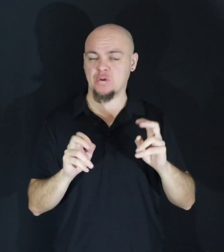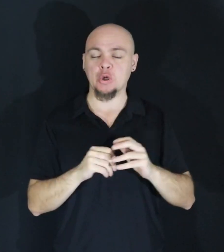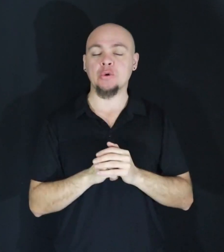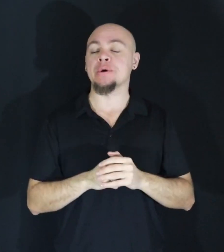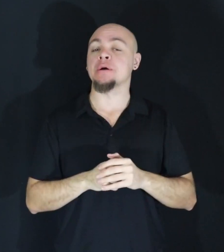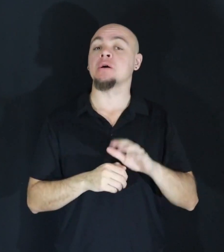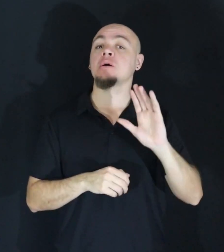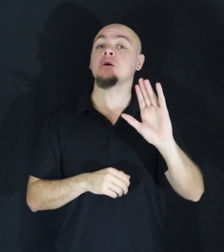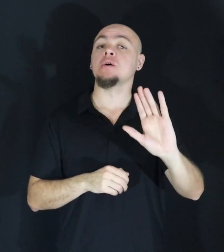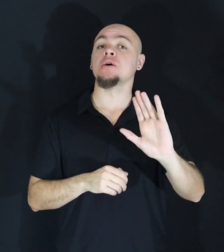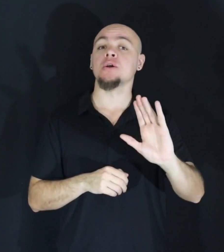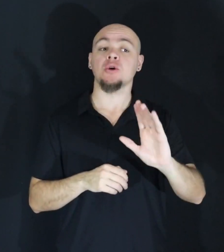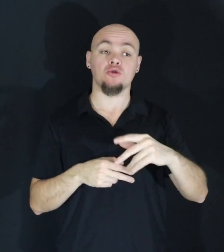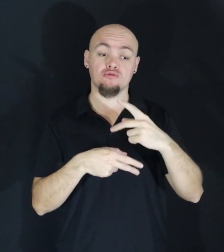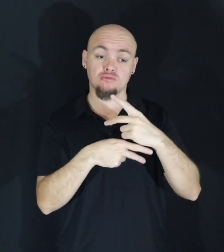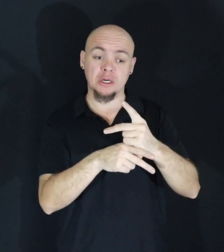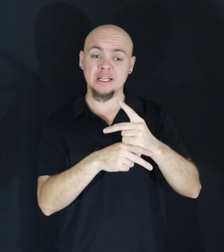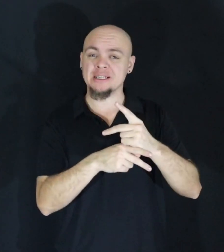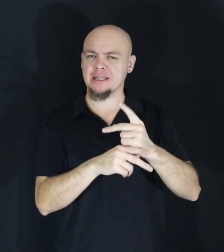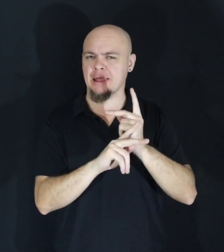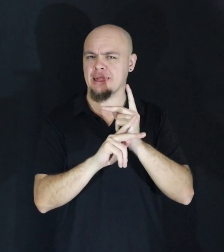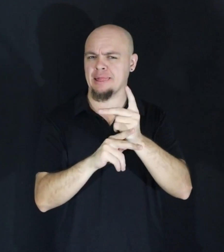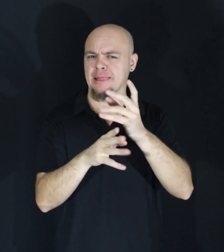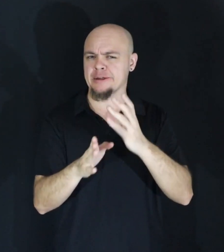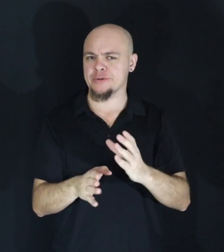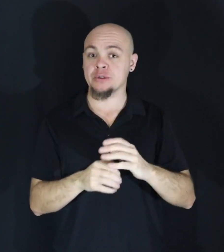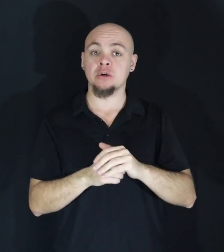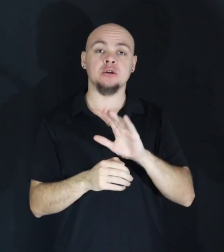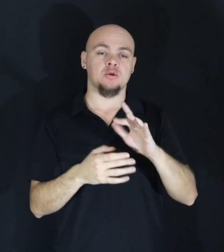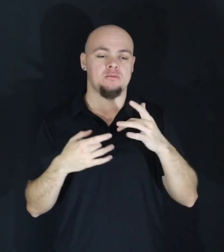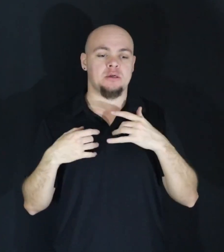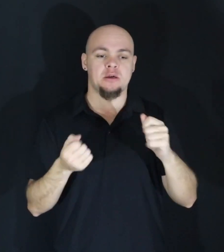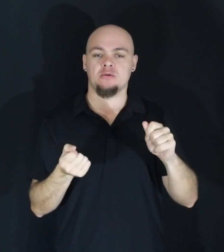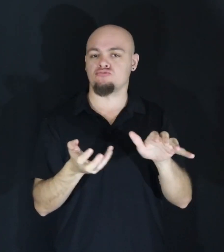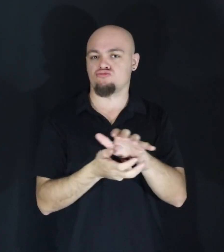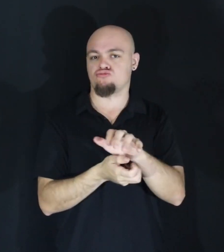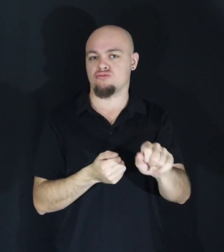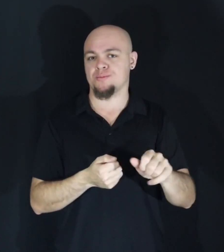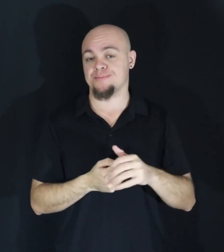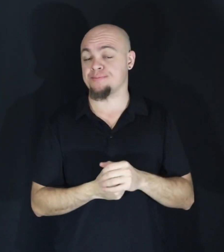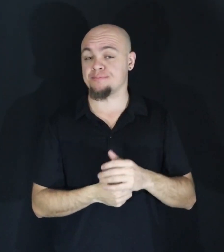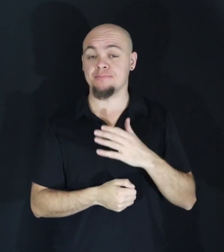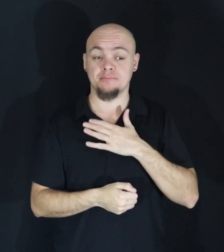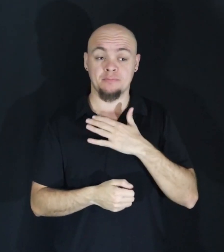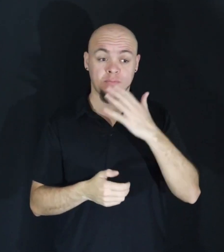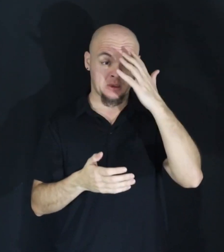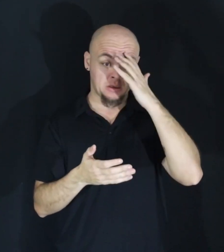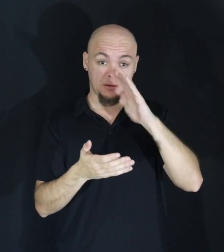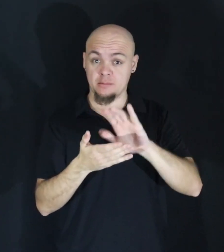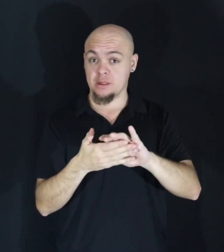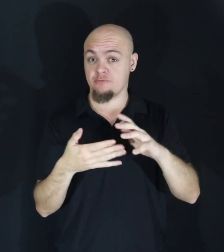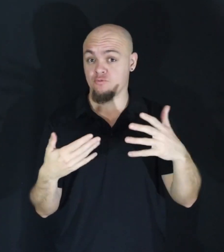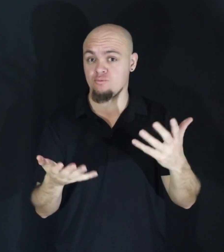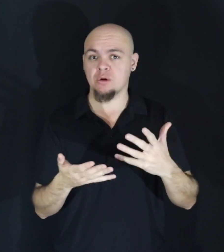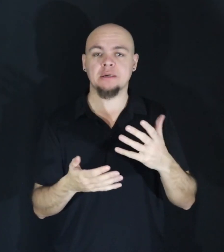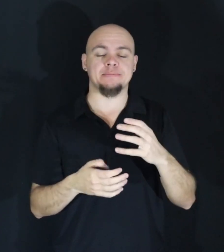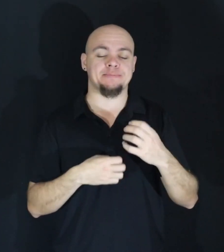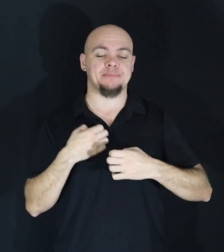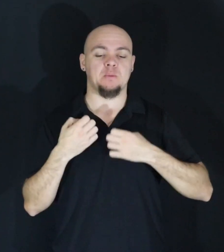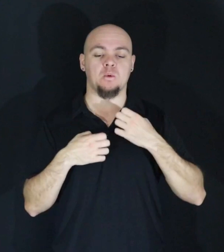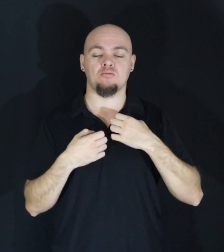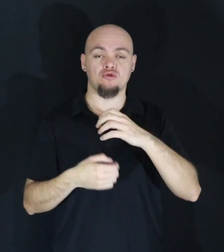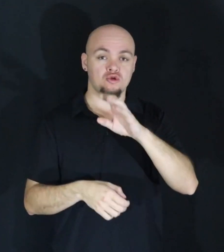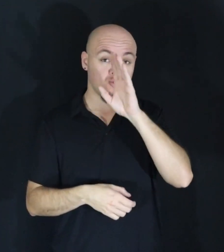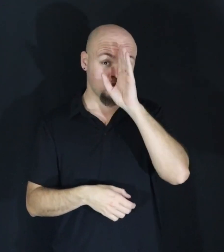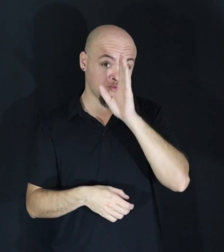your productivity, and the destroyer of your health. This is why I believe emotional sobriety is